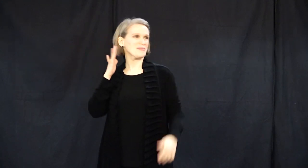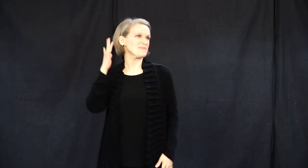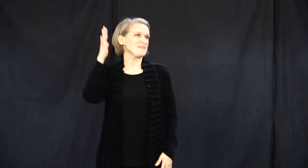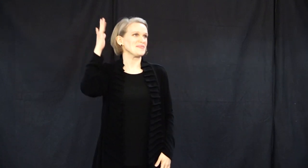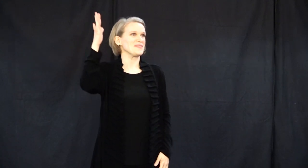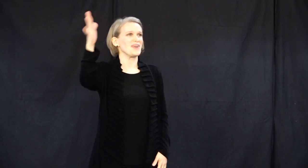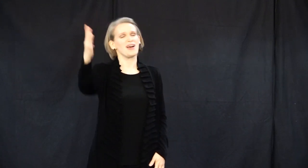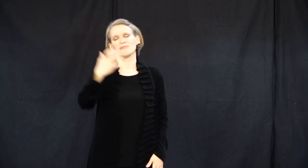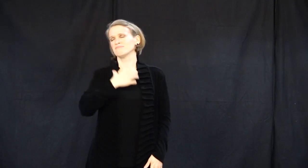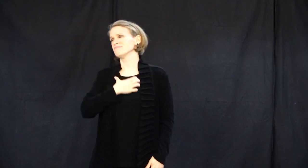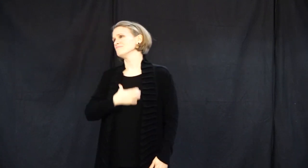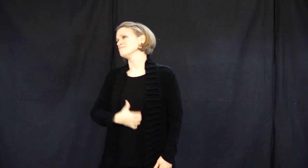May you